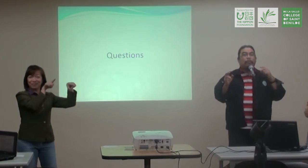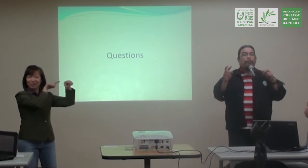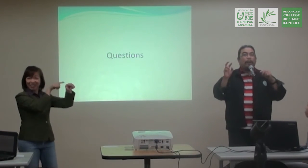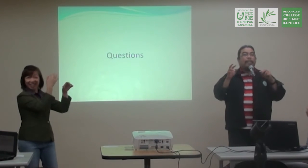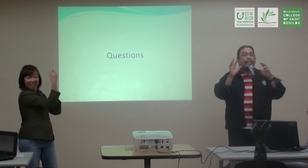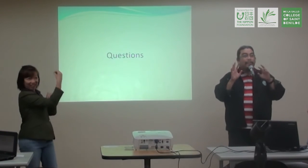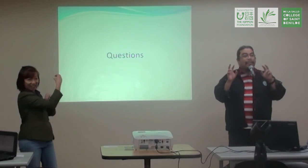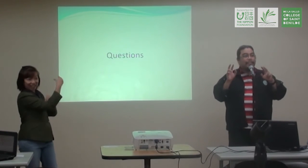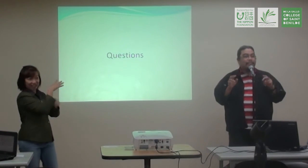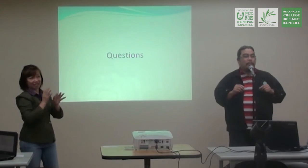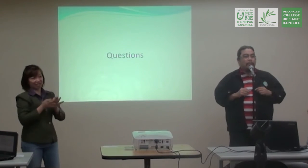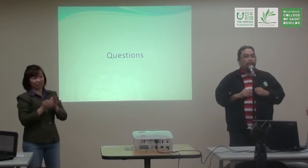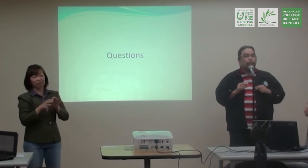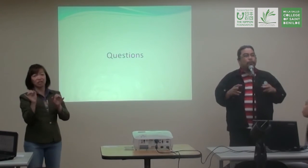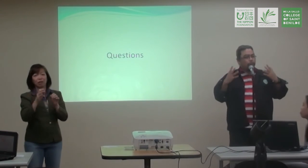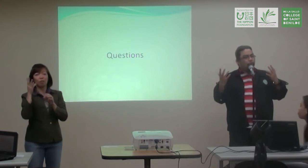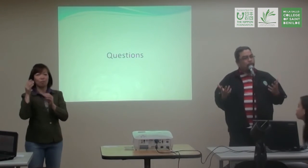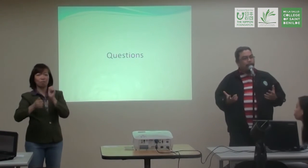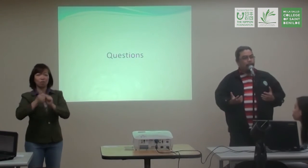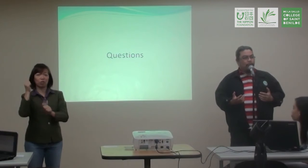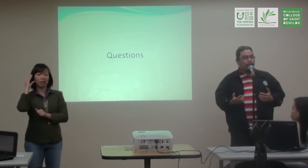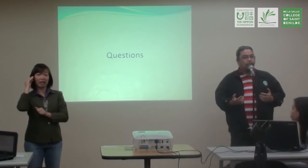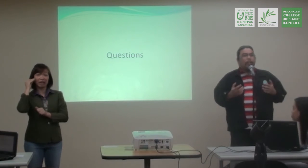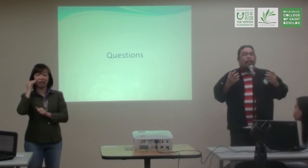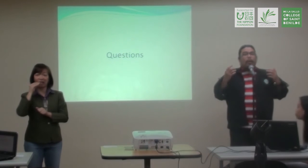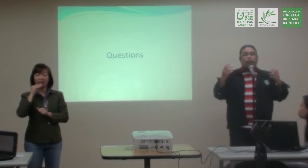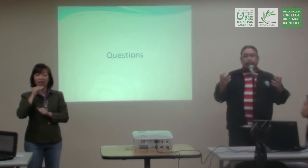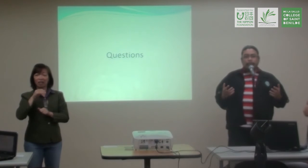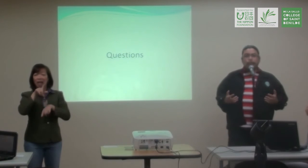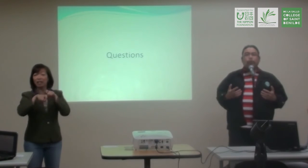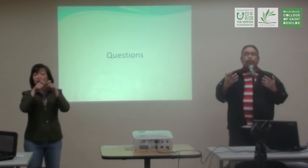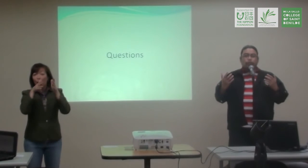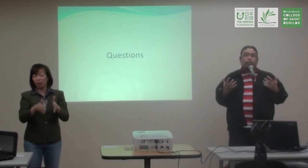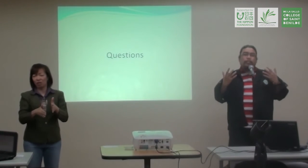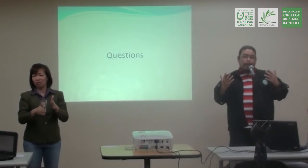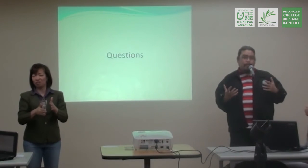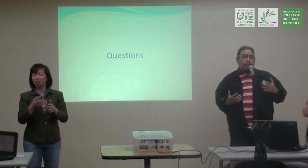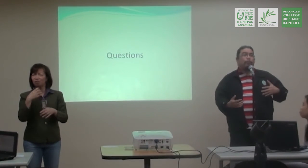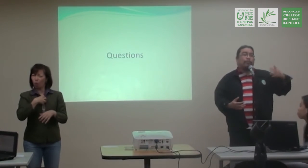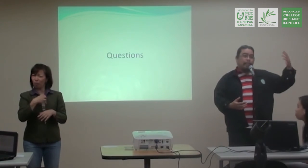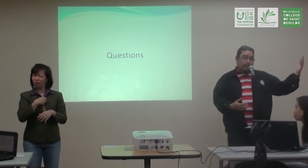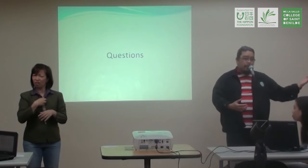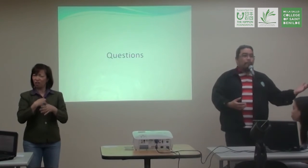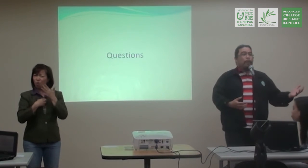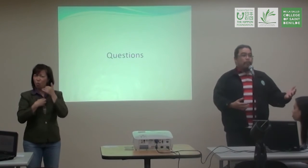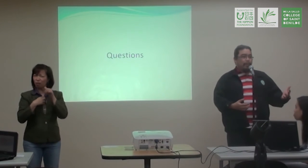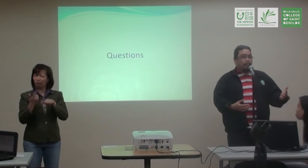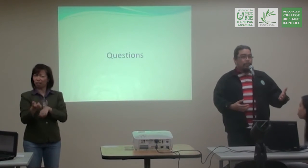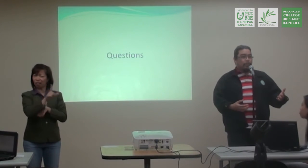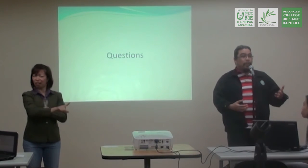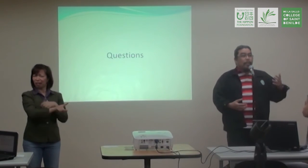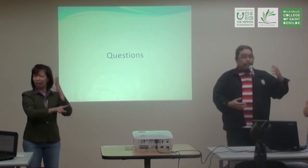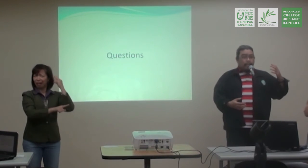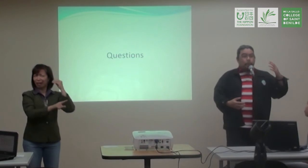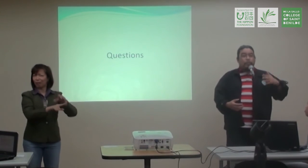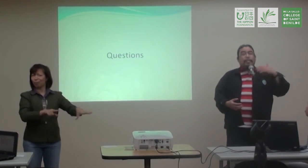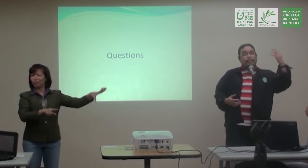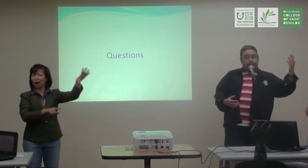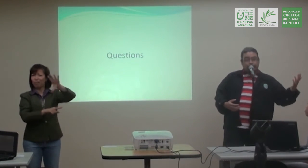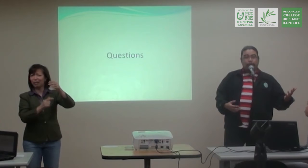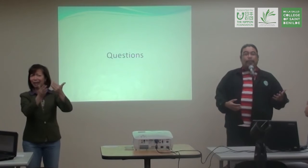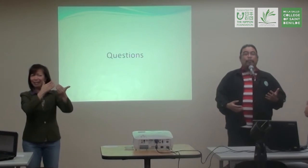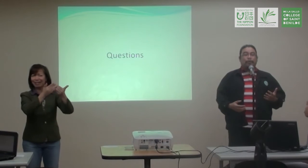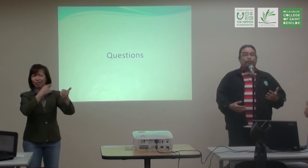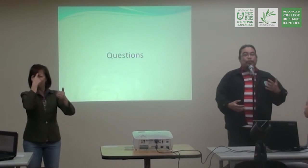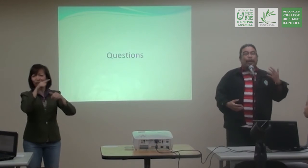point that some of our hearing examiners also complain to us, why can't we also do the same thing for the hearing population? It would